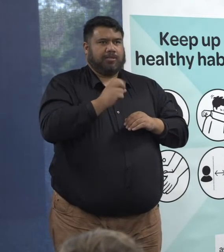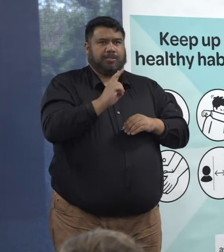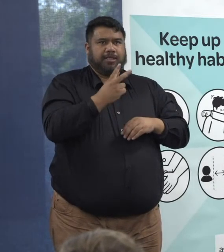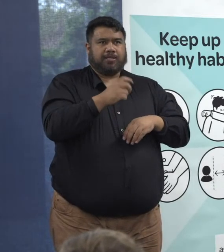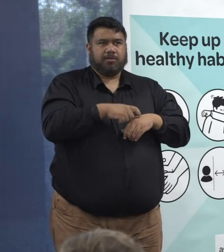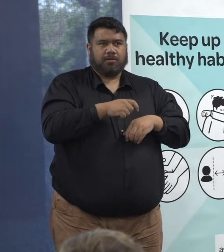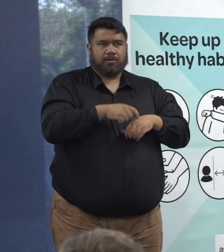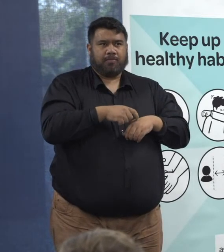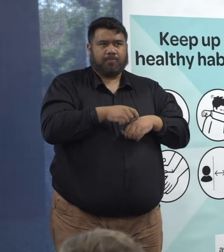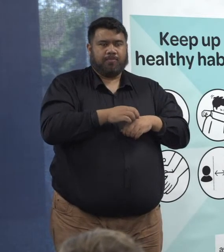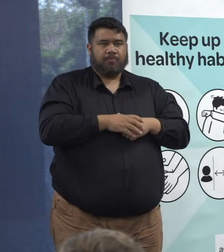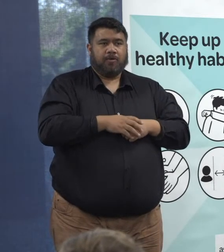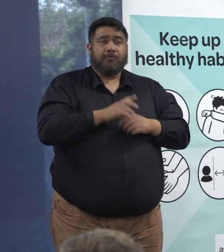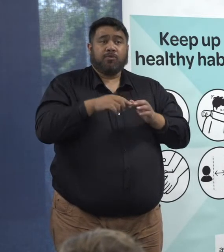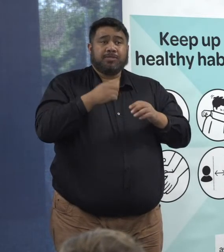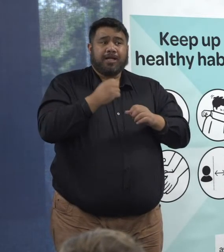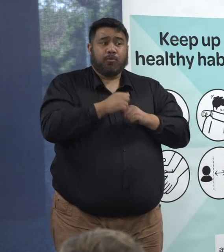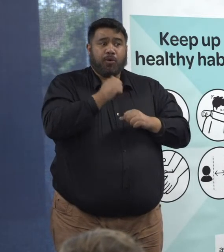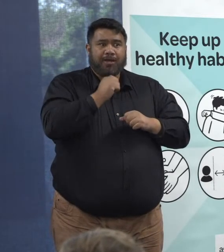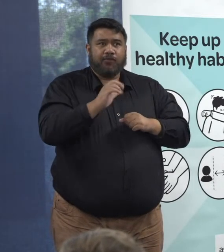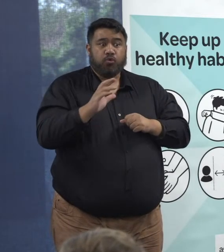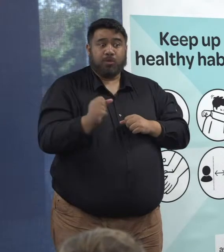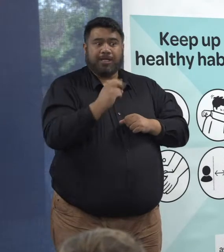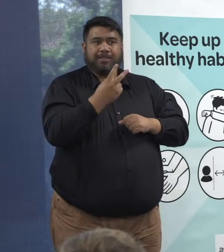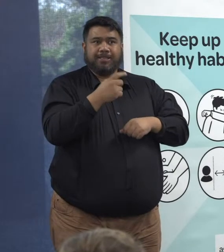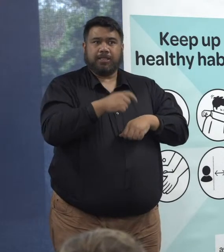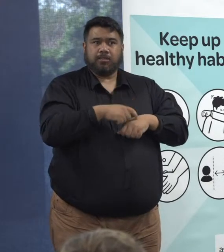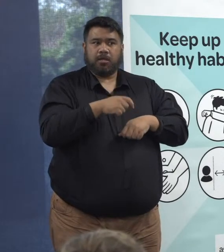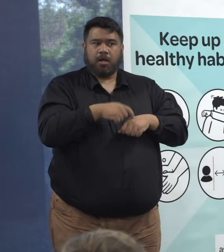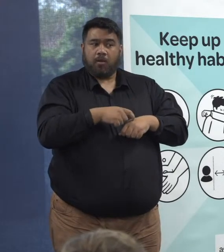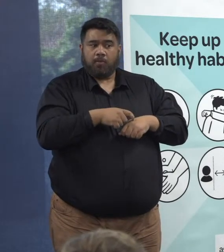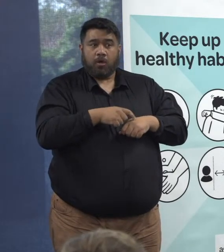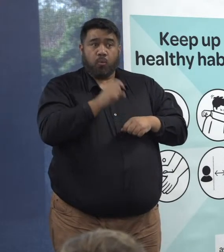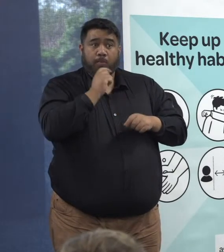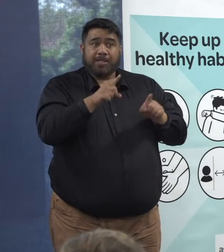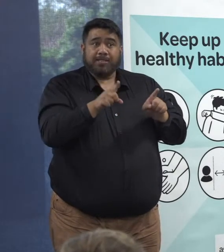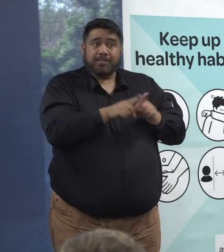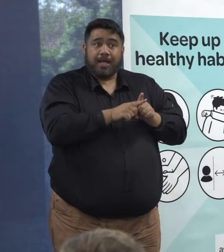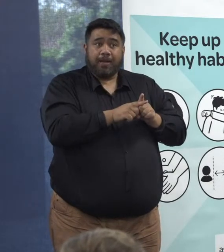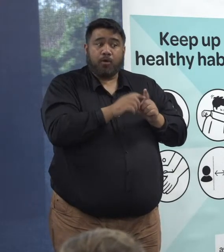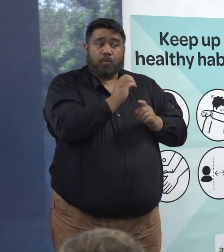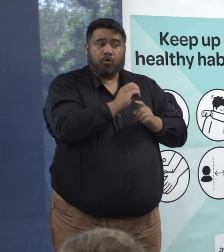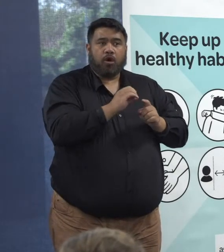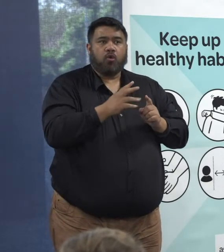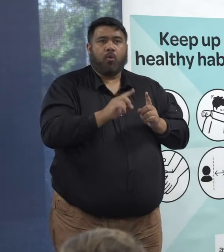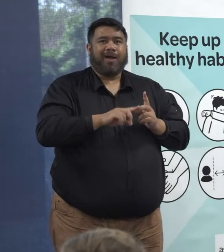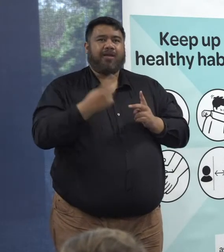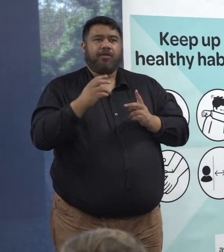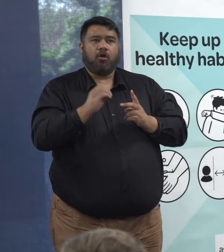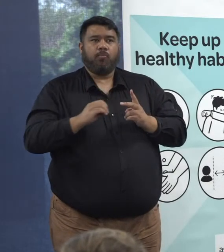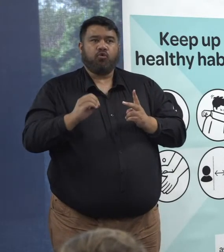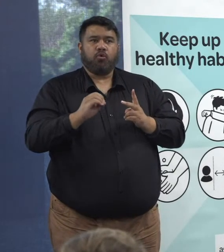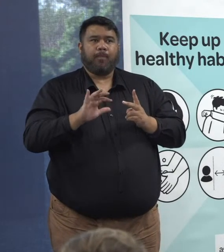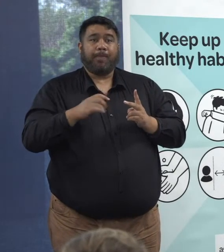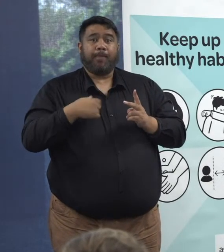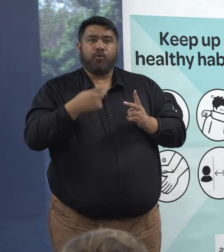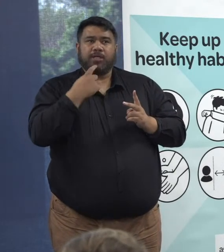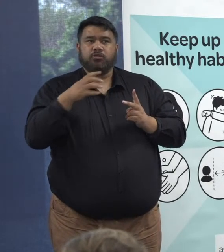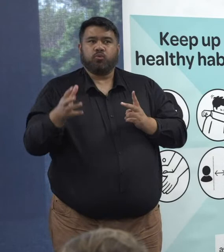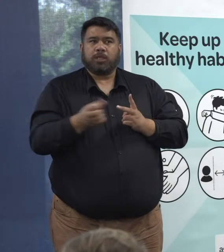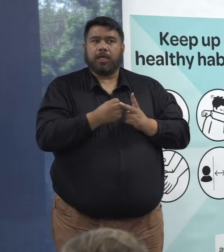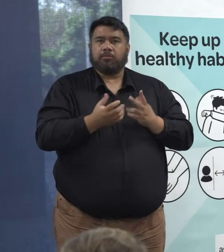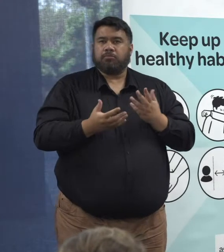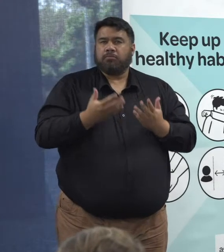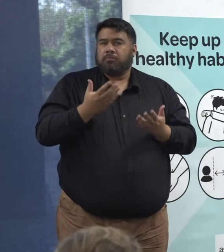looking in particular at is whether these new subvariants are more likely to cause reinfection for people. But just to say again,